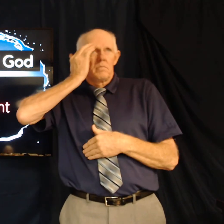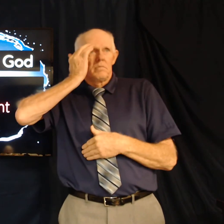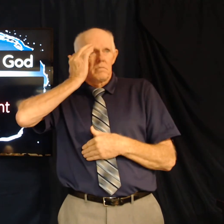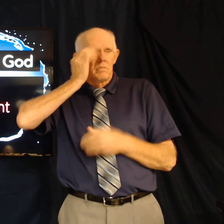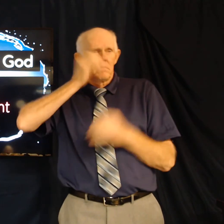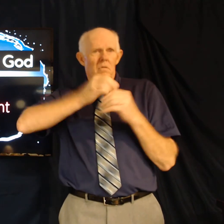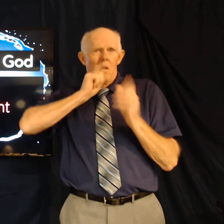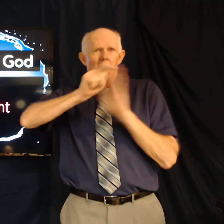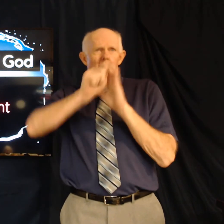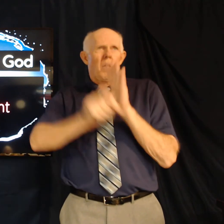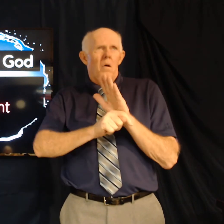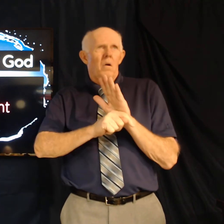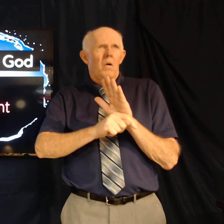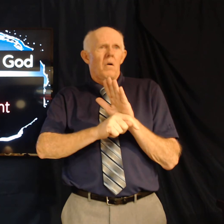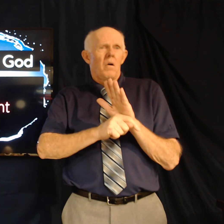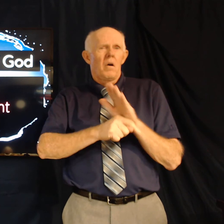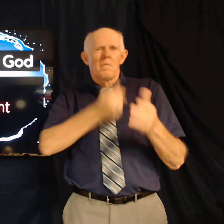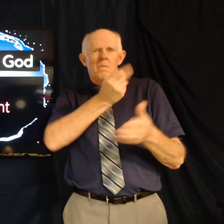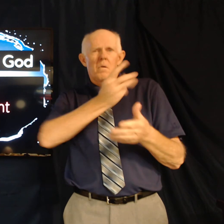it talks about God being all-knowing.